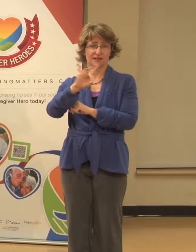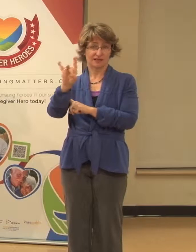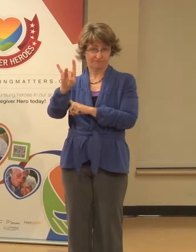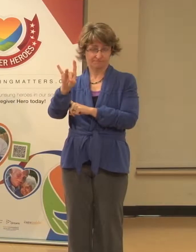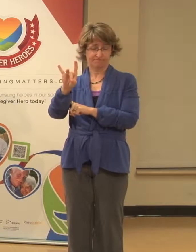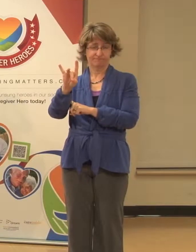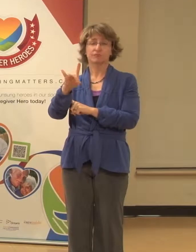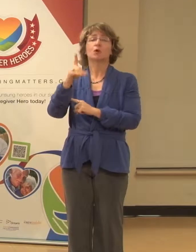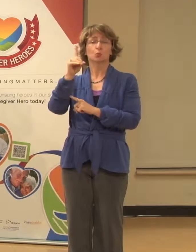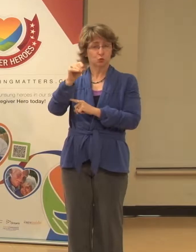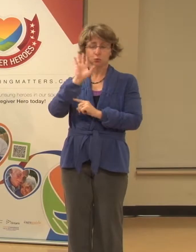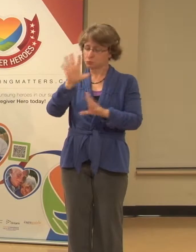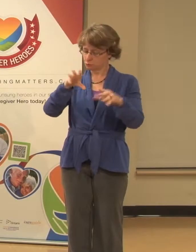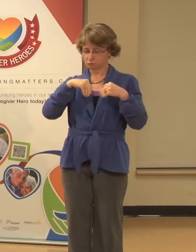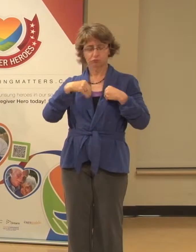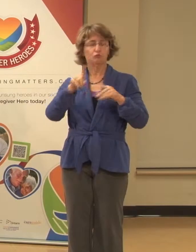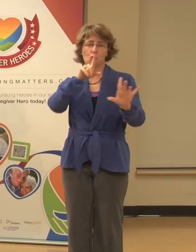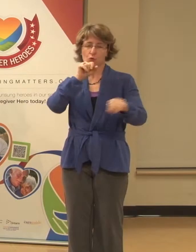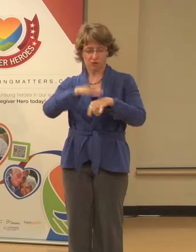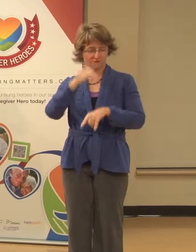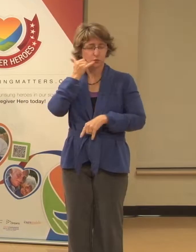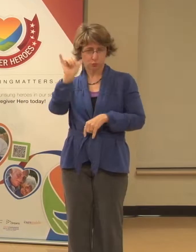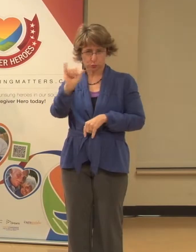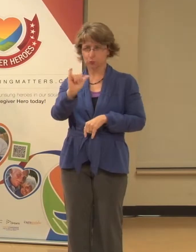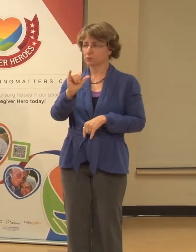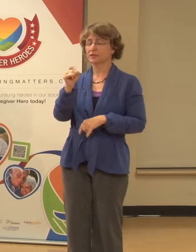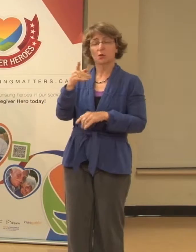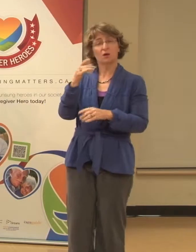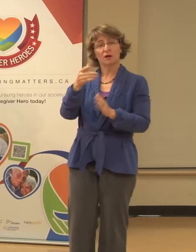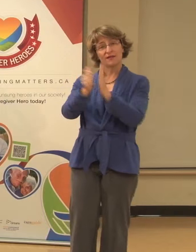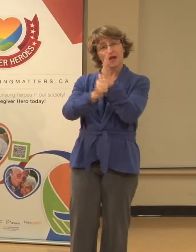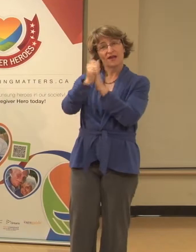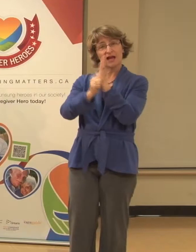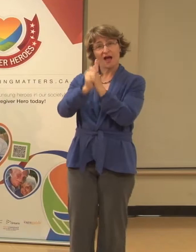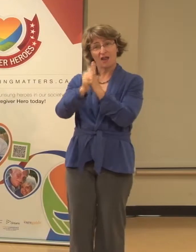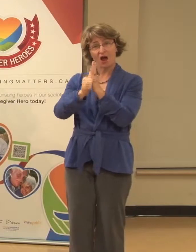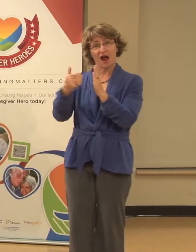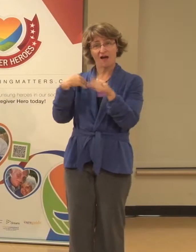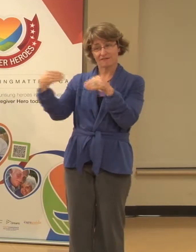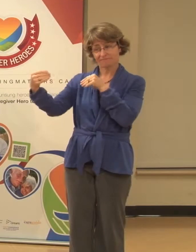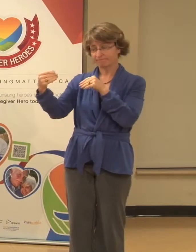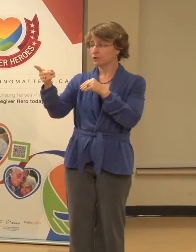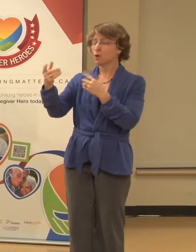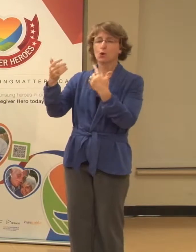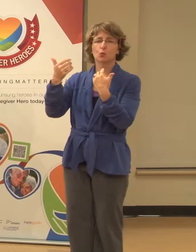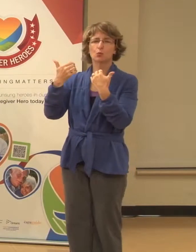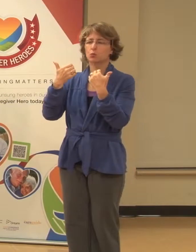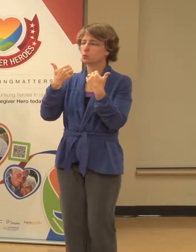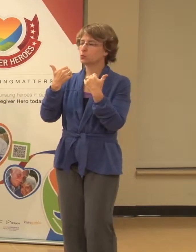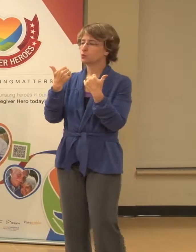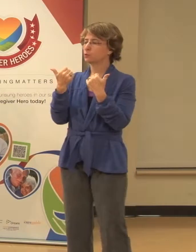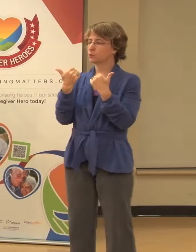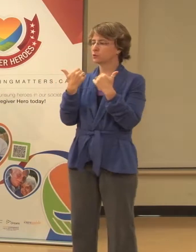1-800-387-7088, and we do take orders by phone. So looking through our catalog, we've tried to make the adaptive